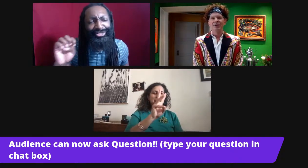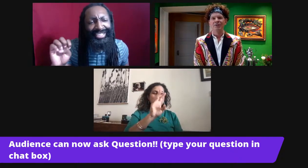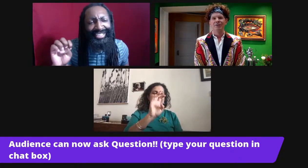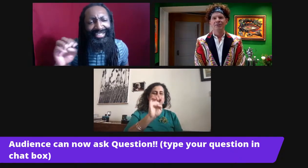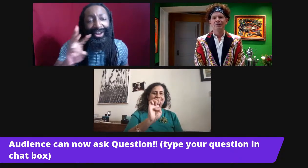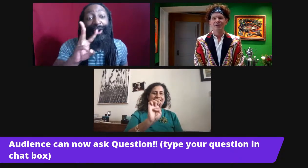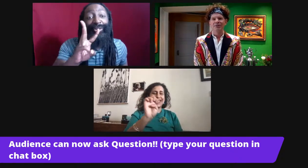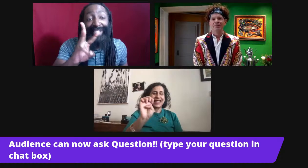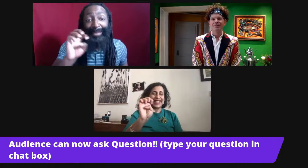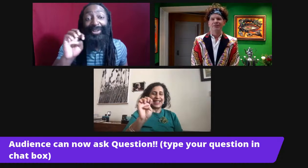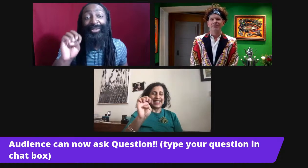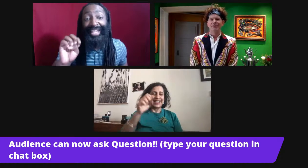Ouija?